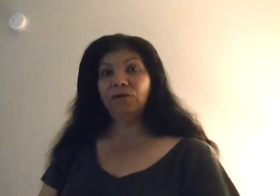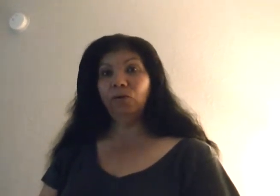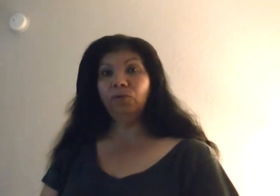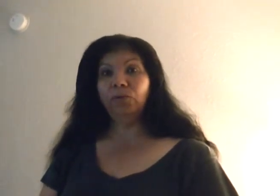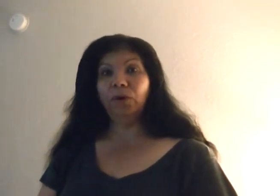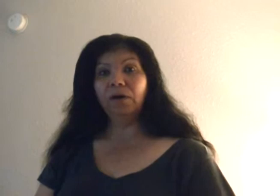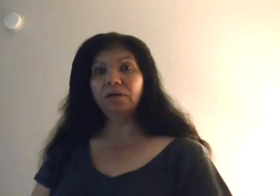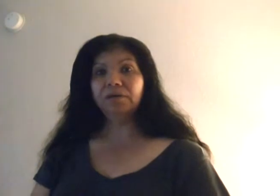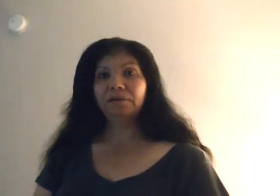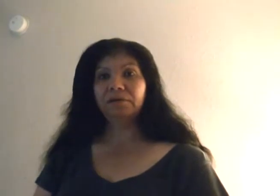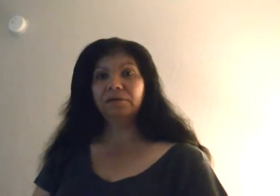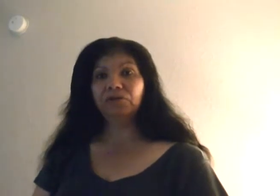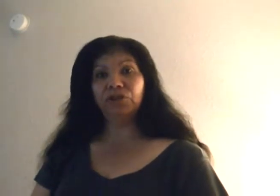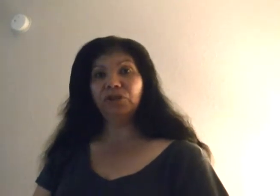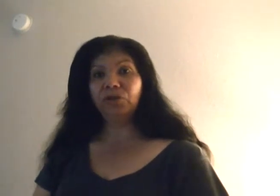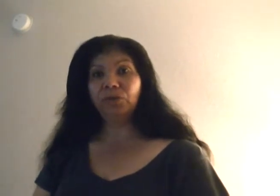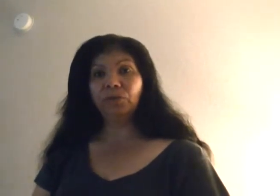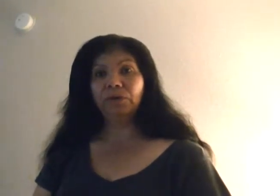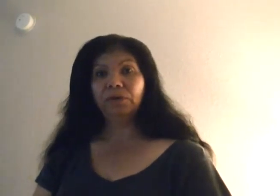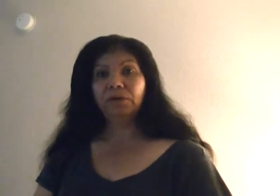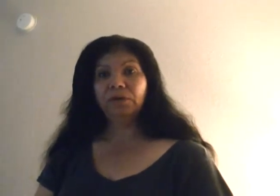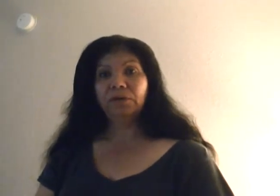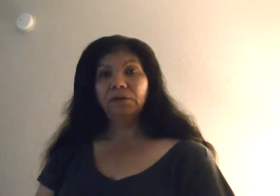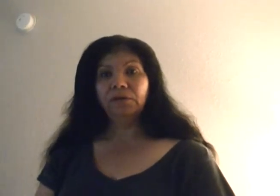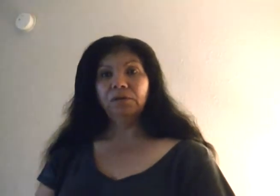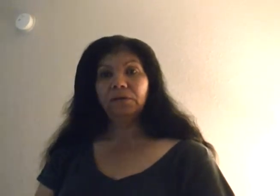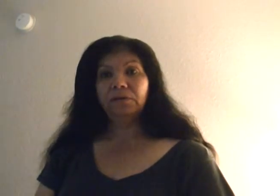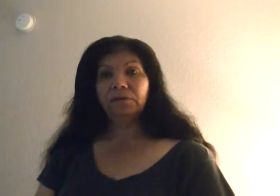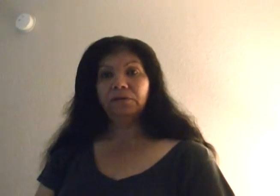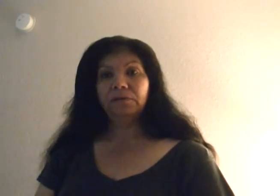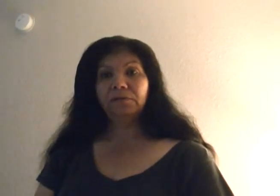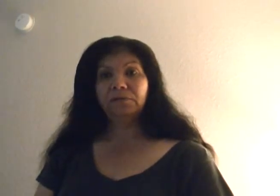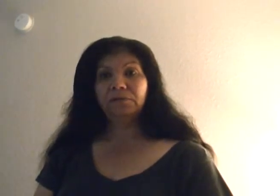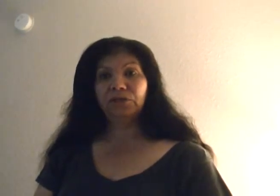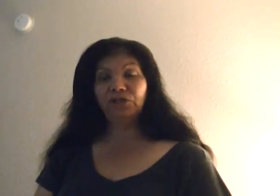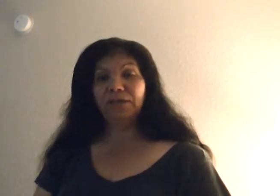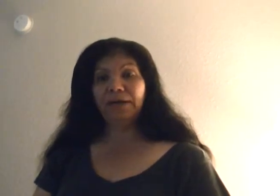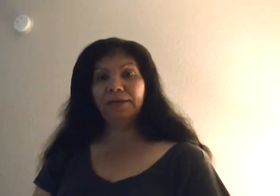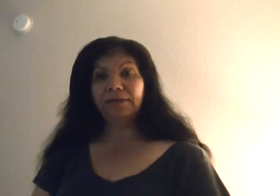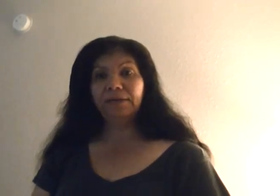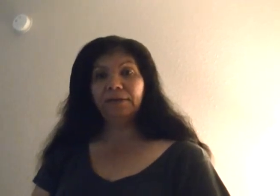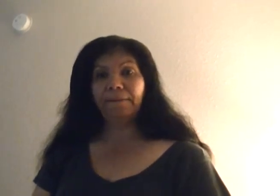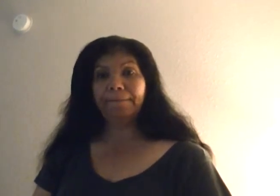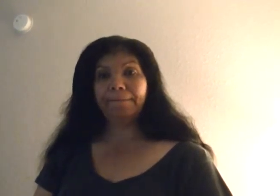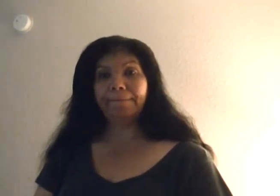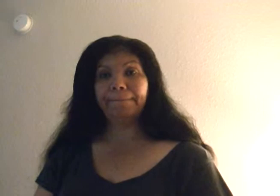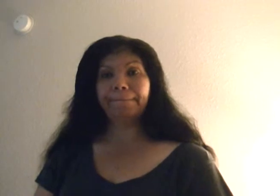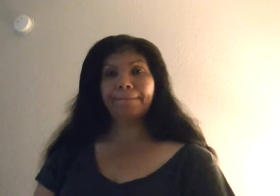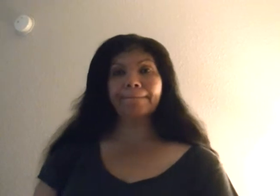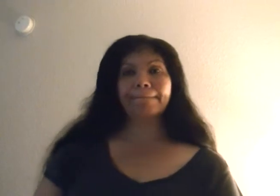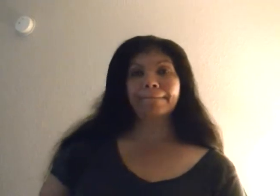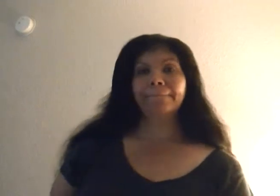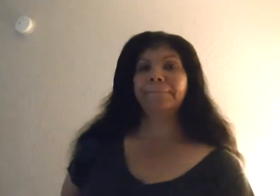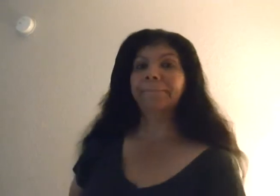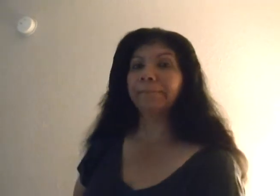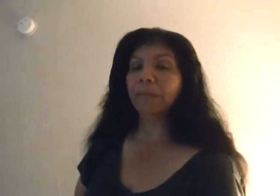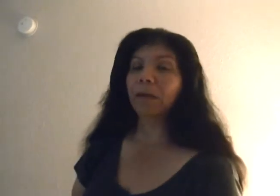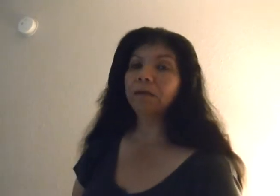who you are. Yeah. She knew. Mm-hmm. Did she not? Yeah, she went in the town. She told him about the